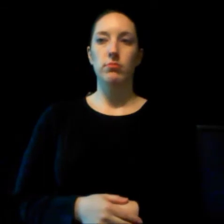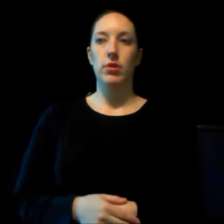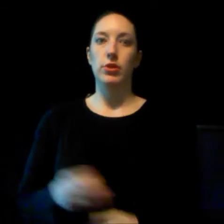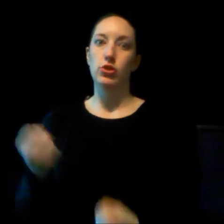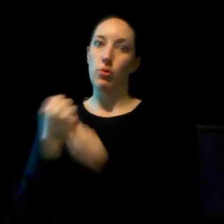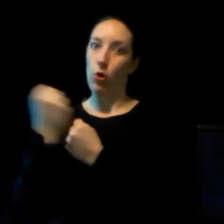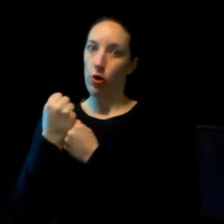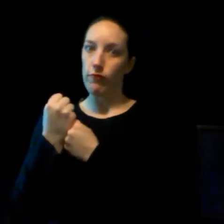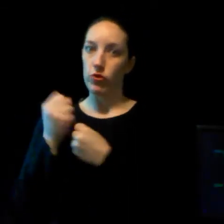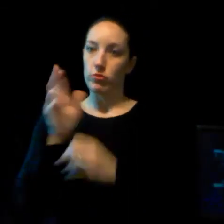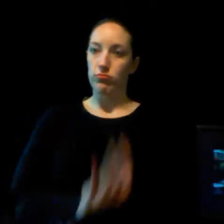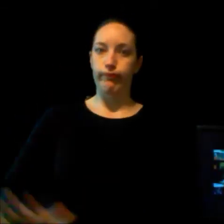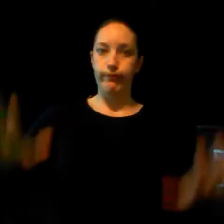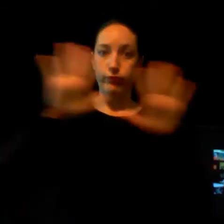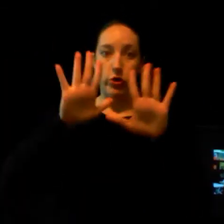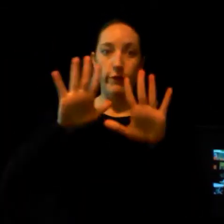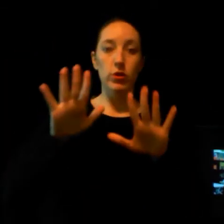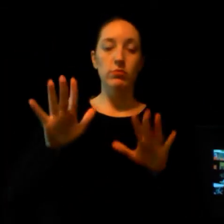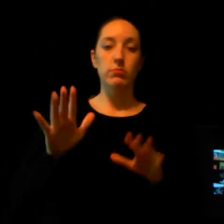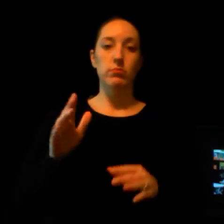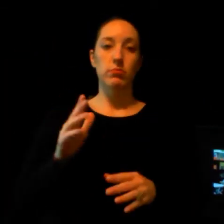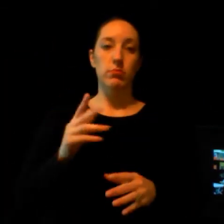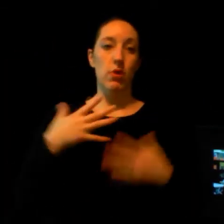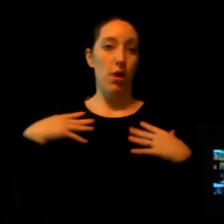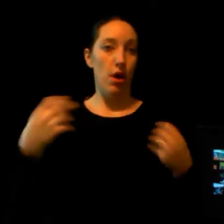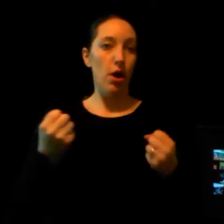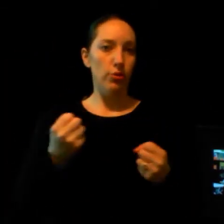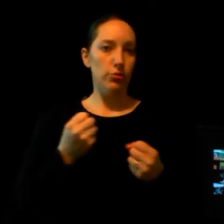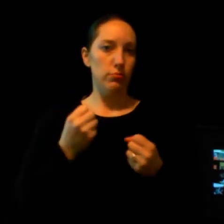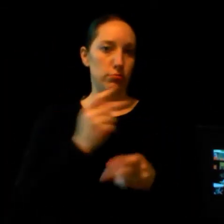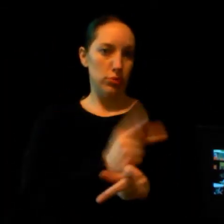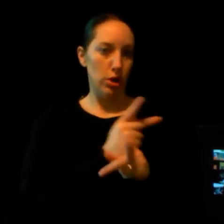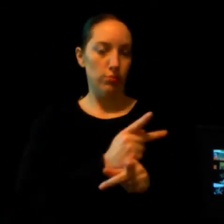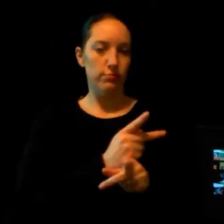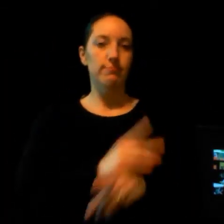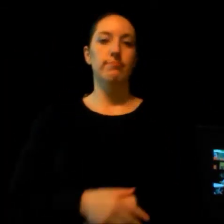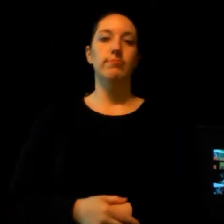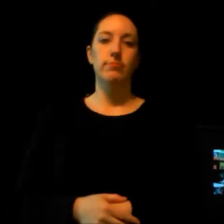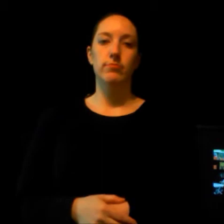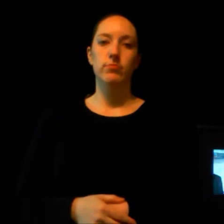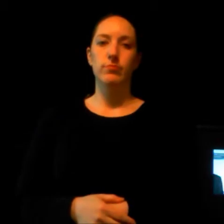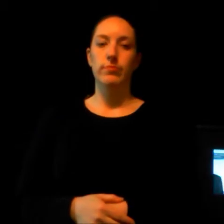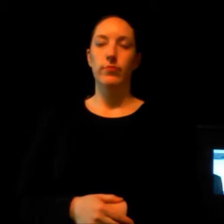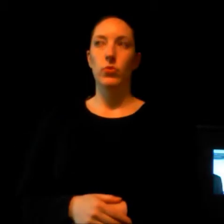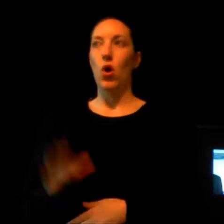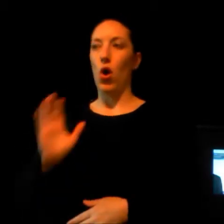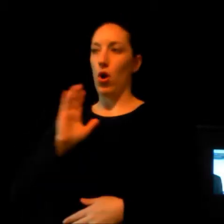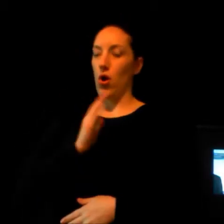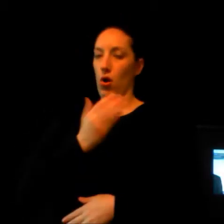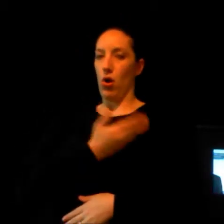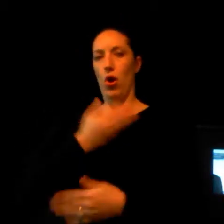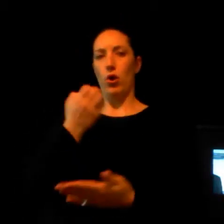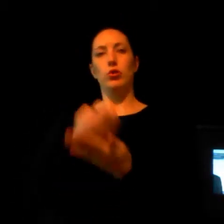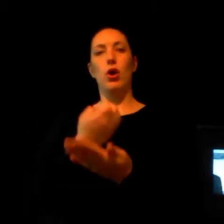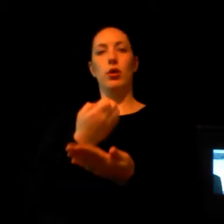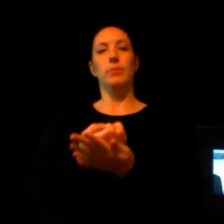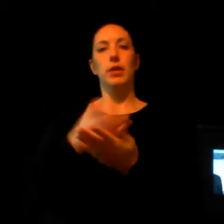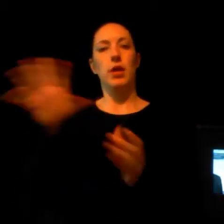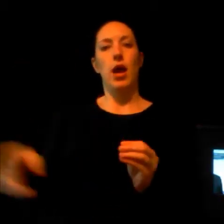true story. Has our economy added another 20? To say that,